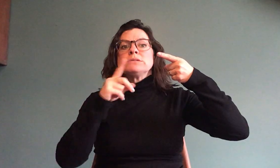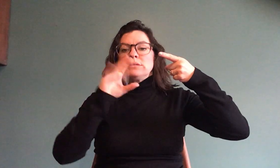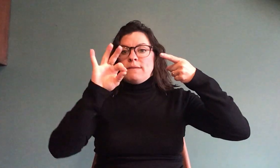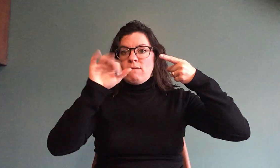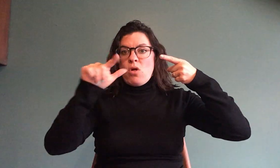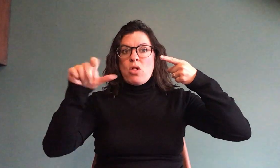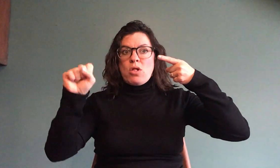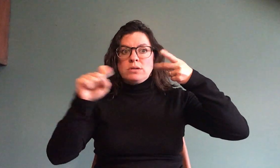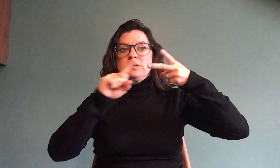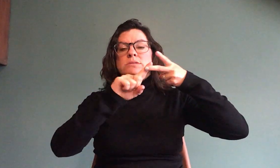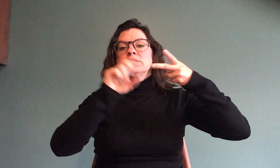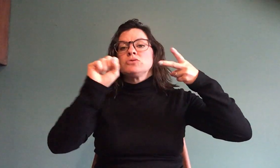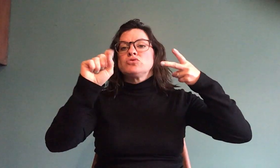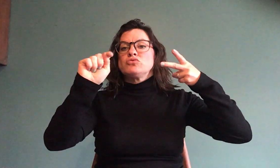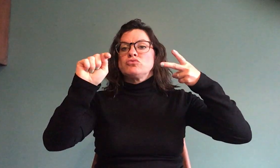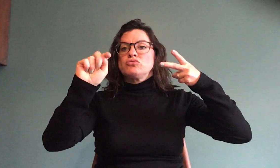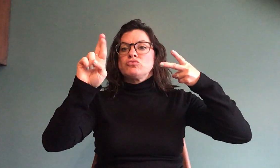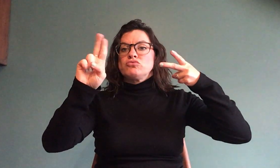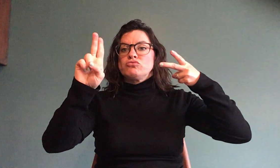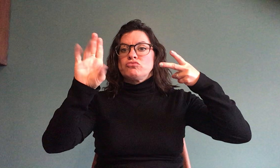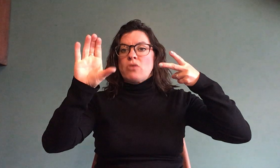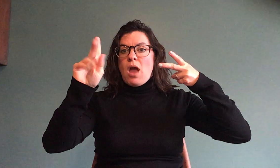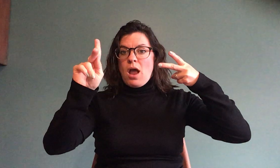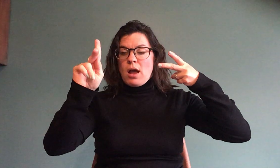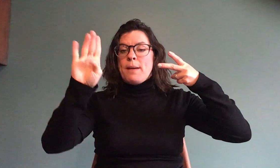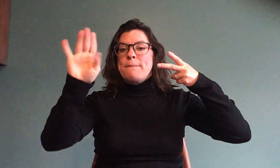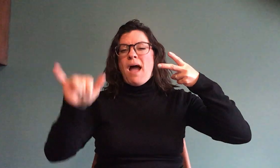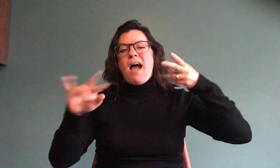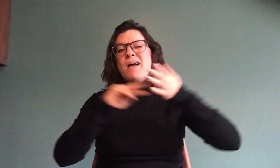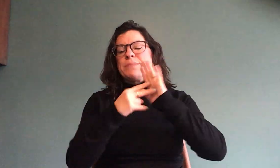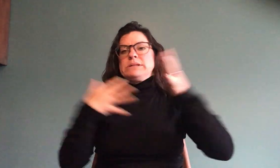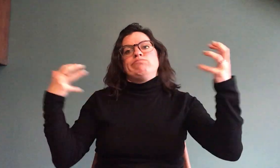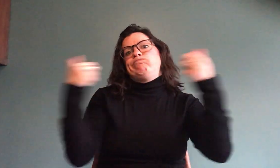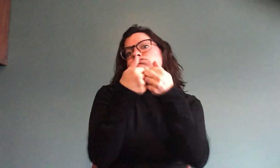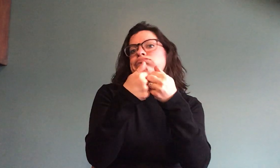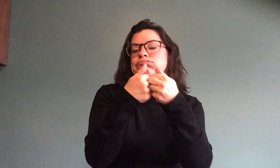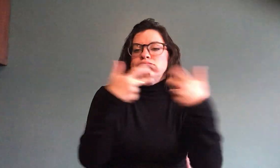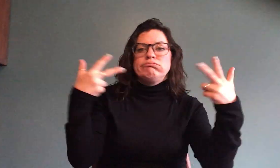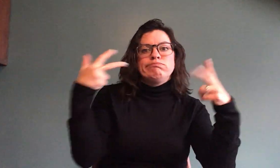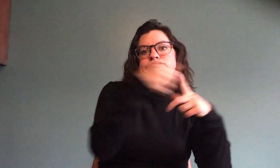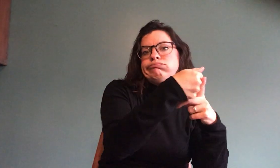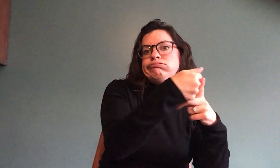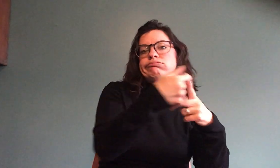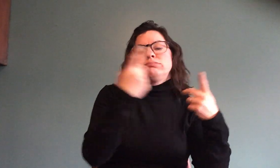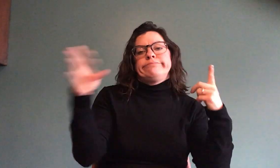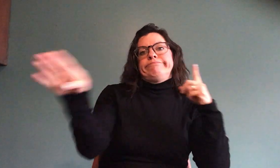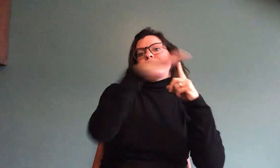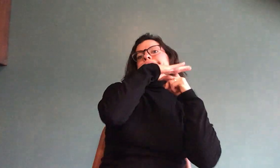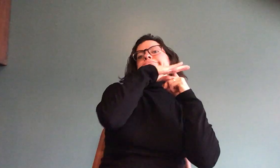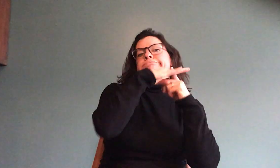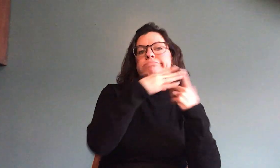area? Is stuck between one. Yep. Caught between. But yes, go